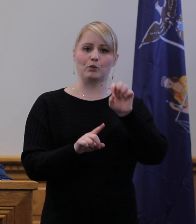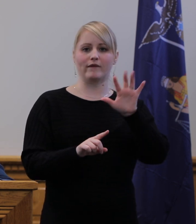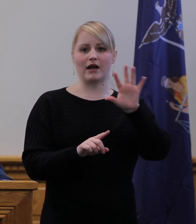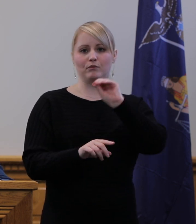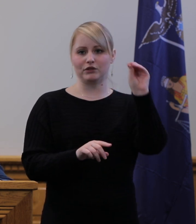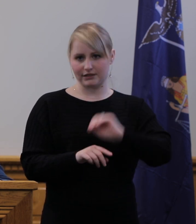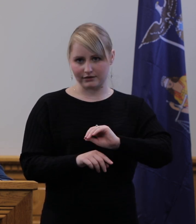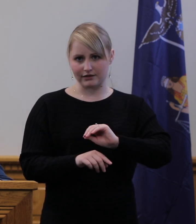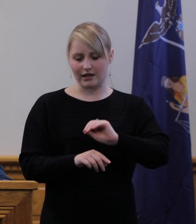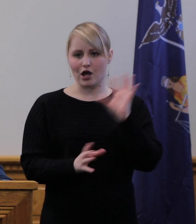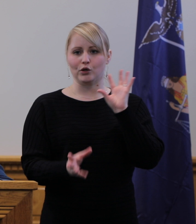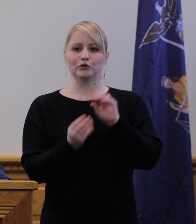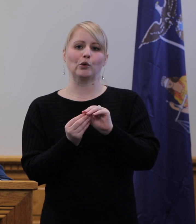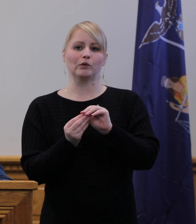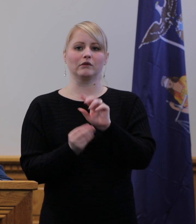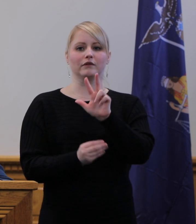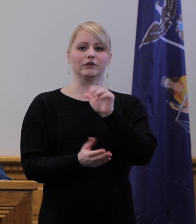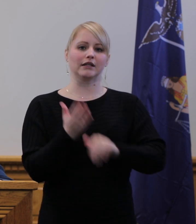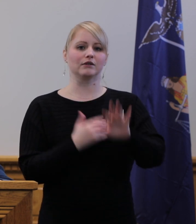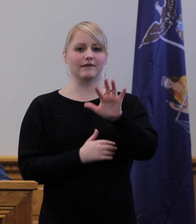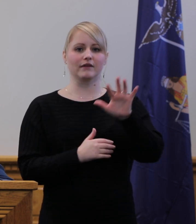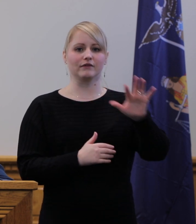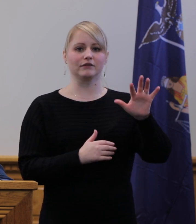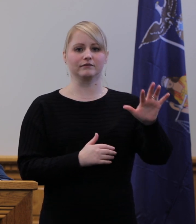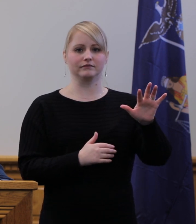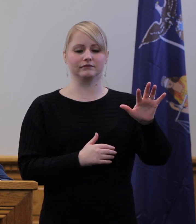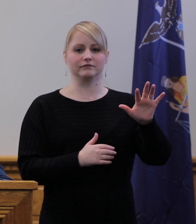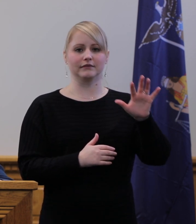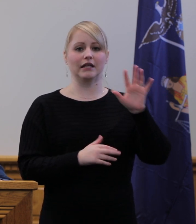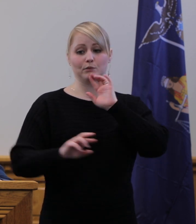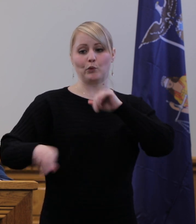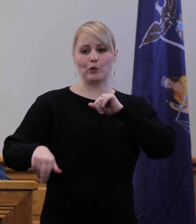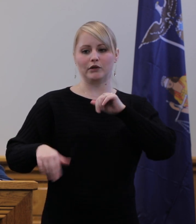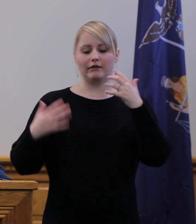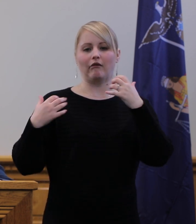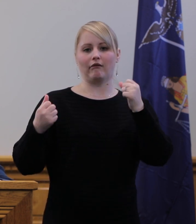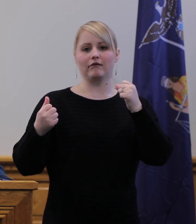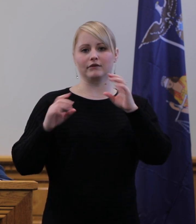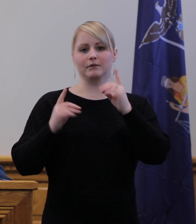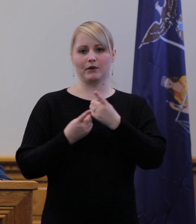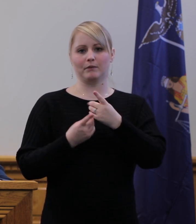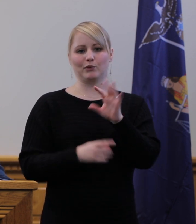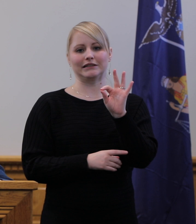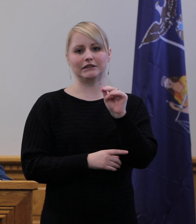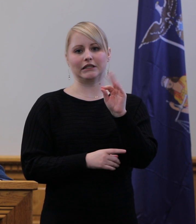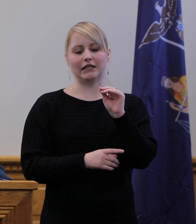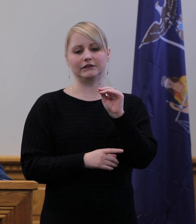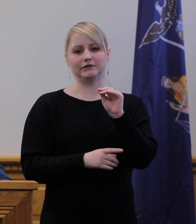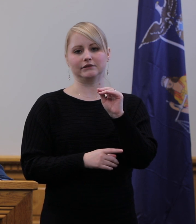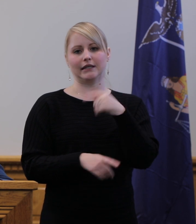of 3,555 antibody tests have been reported to the county health department with 90 positive